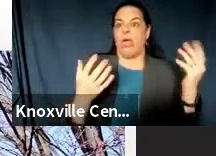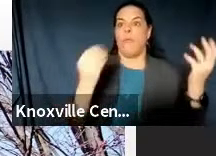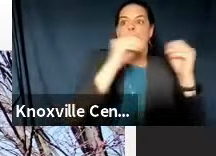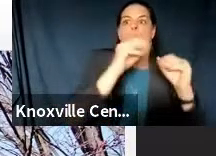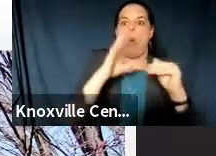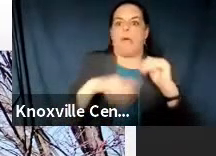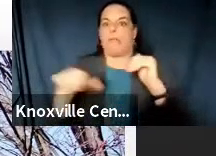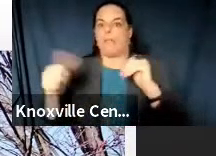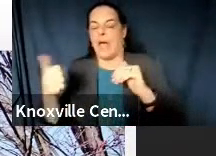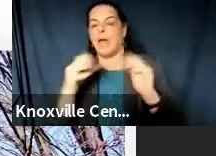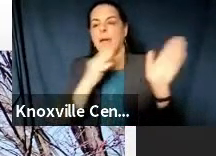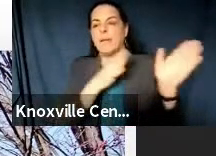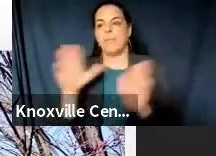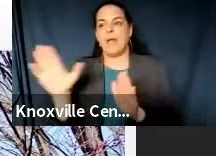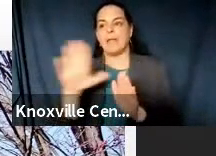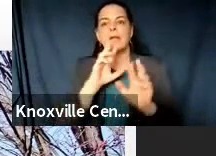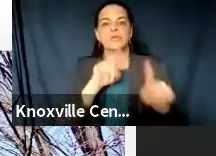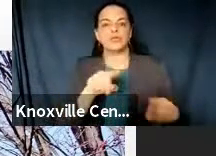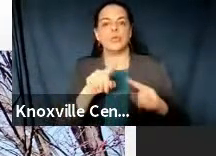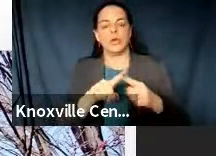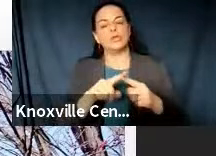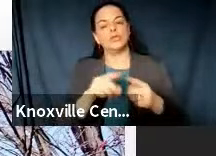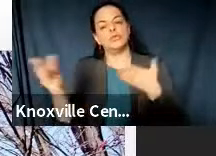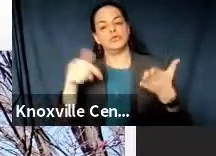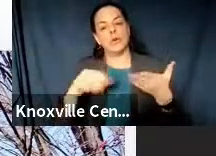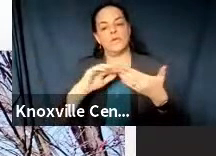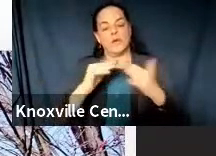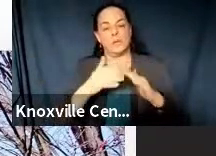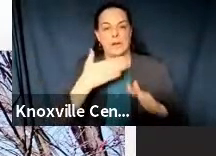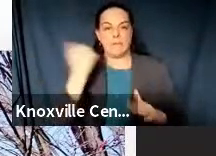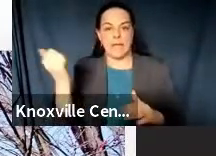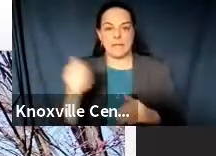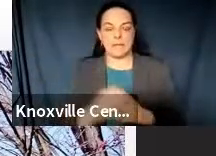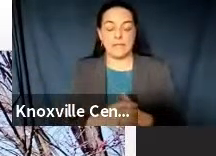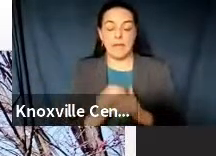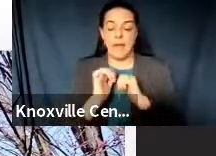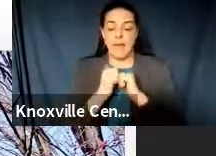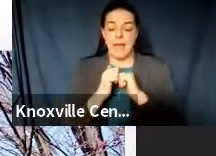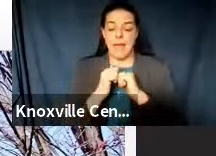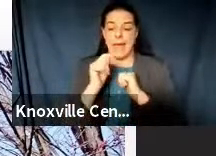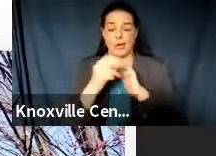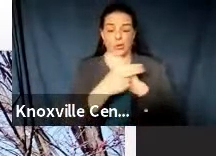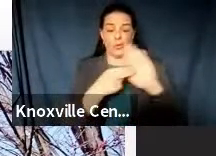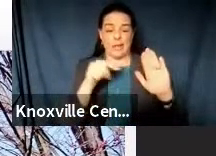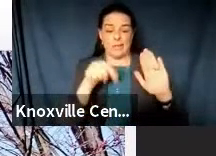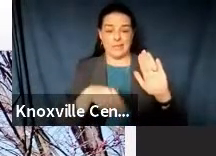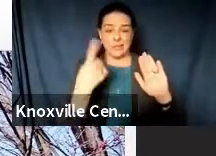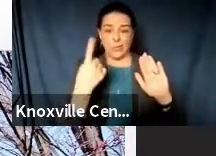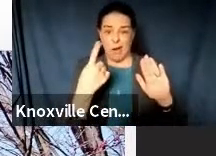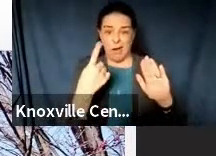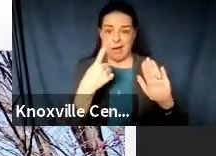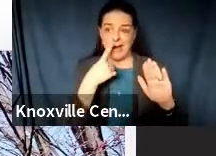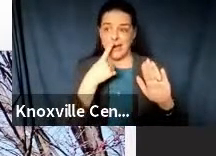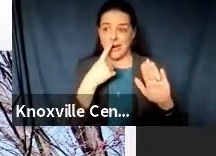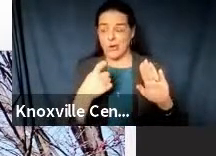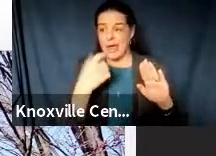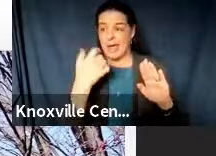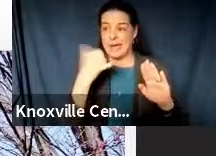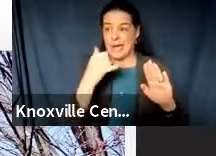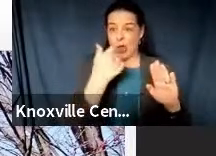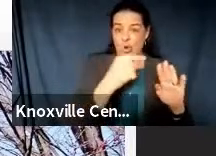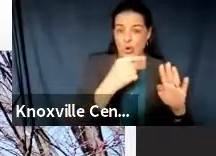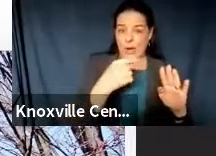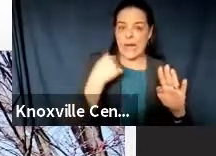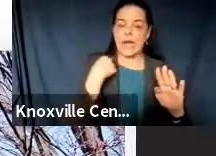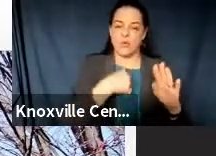their response together to best serve this community. The decisions regarding how to classify this benchmark are made in concert with our